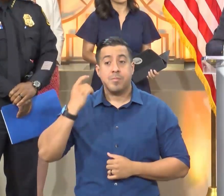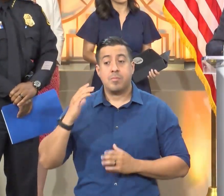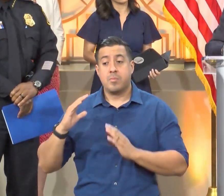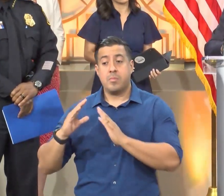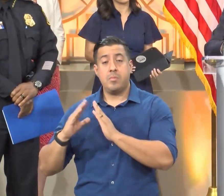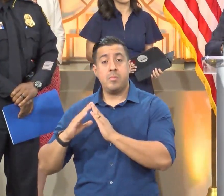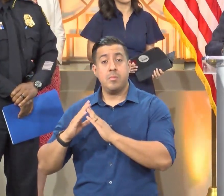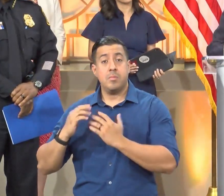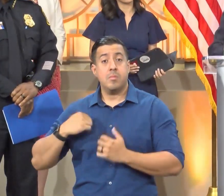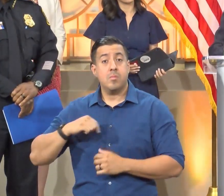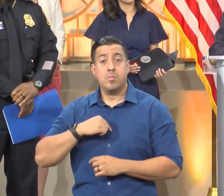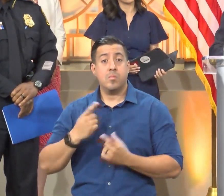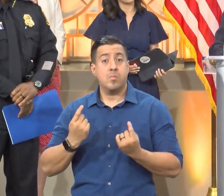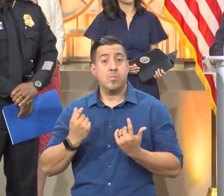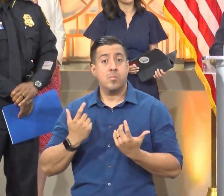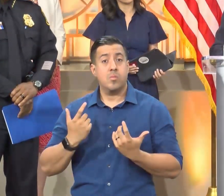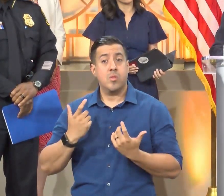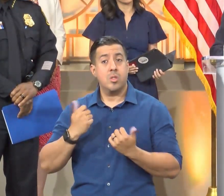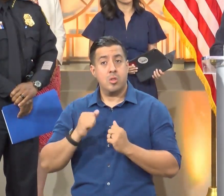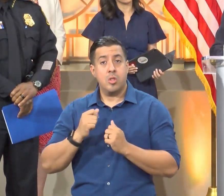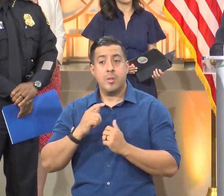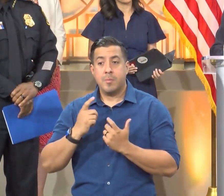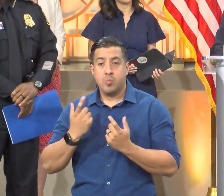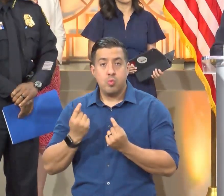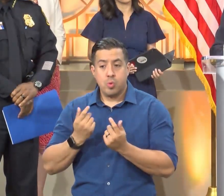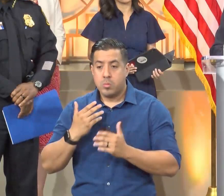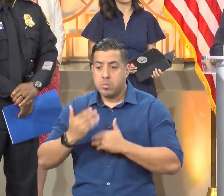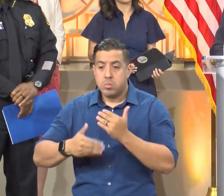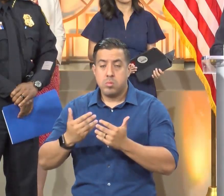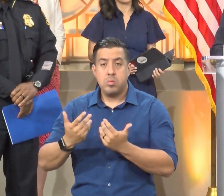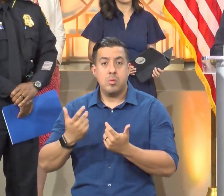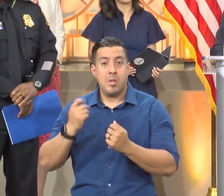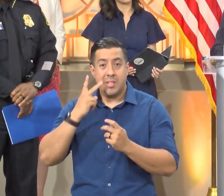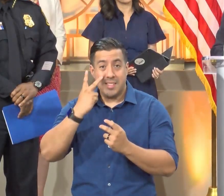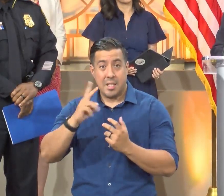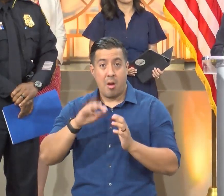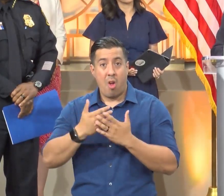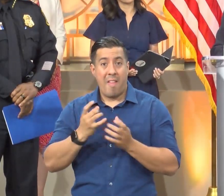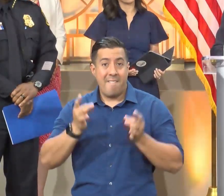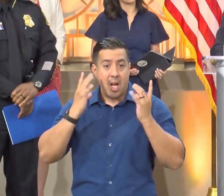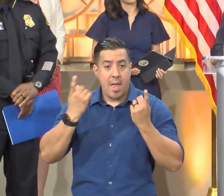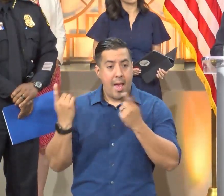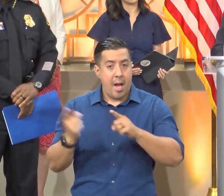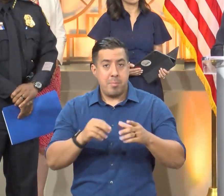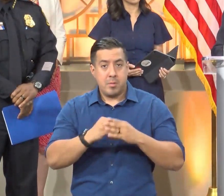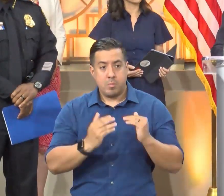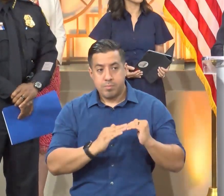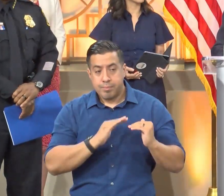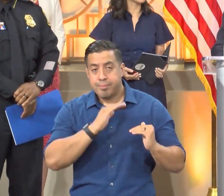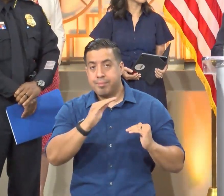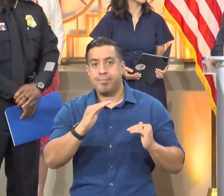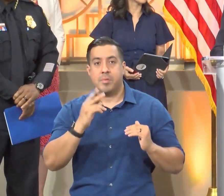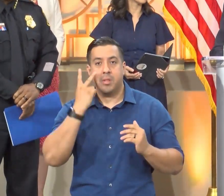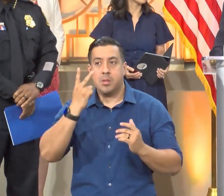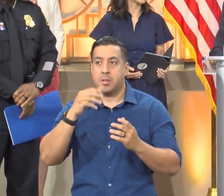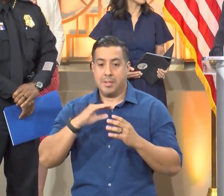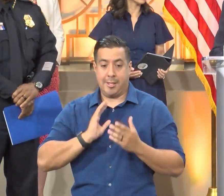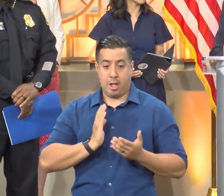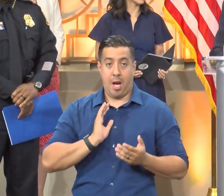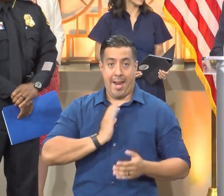are taking steps to curb the rise in violence, which is happening in our community. It's happening all over the